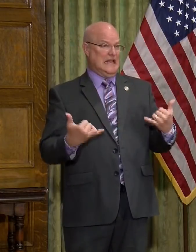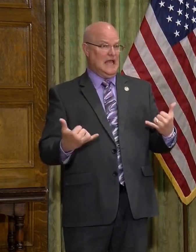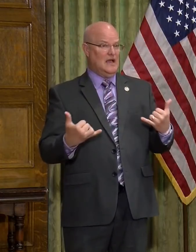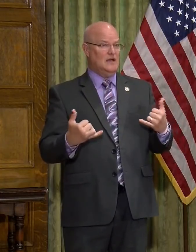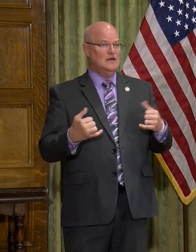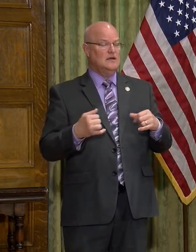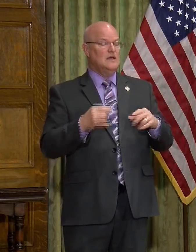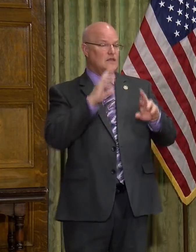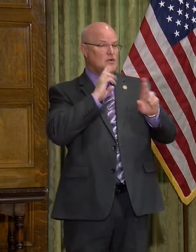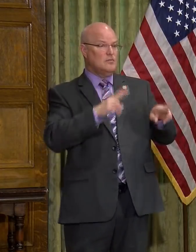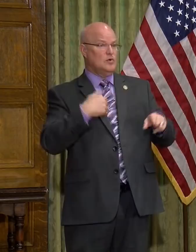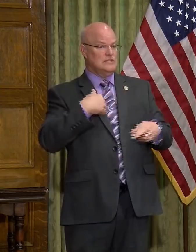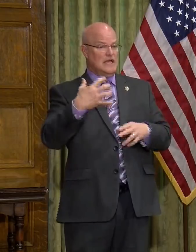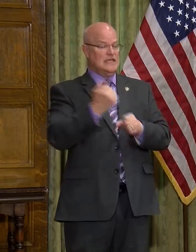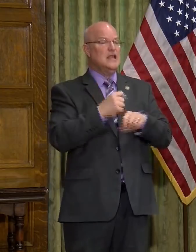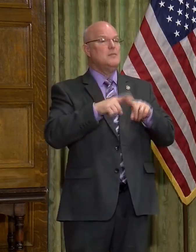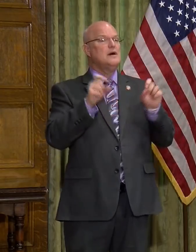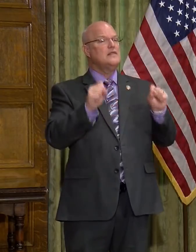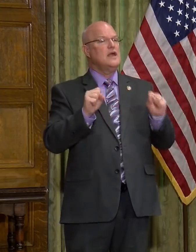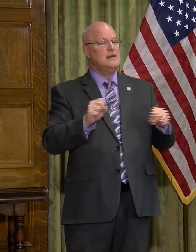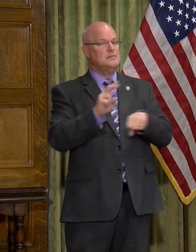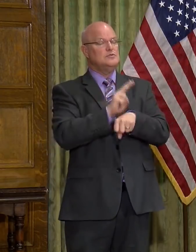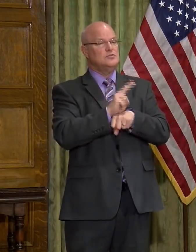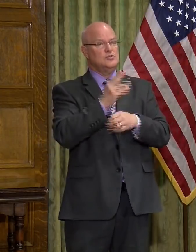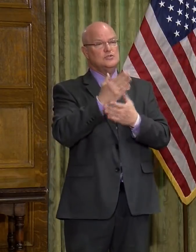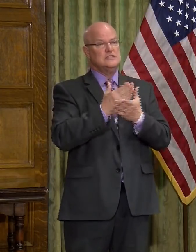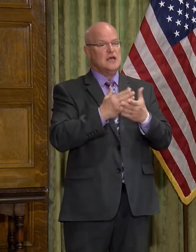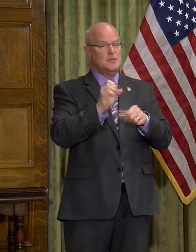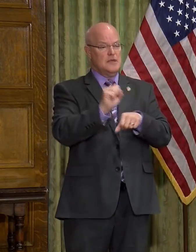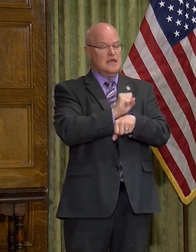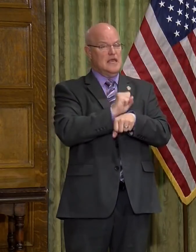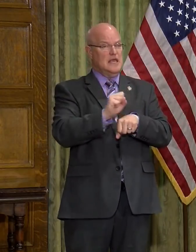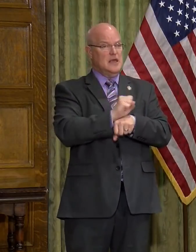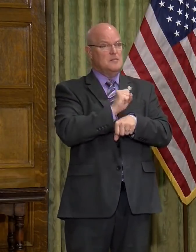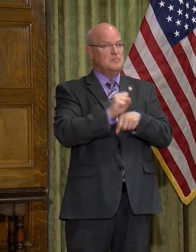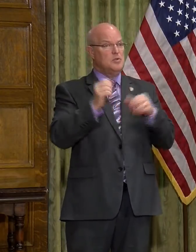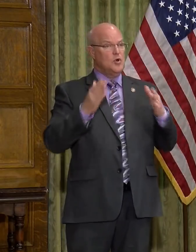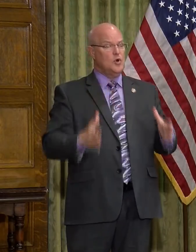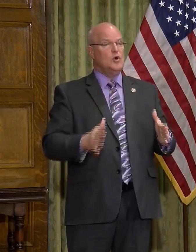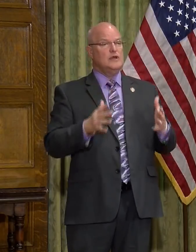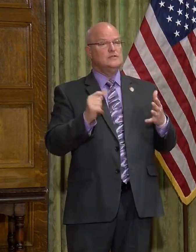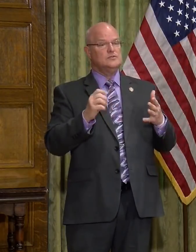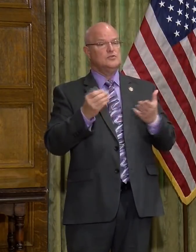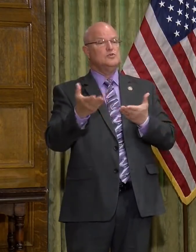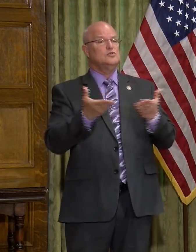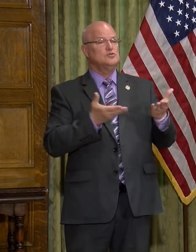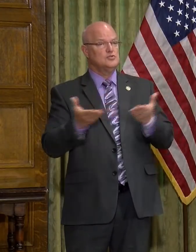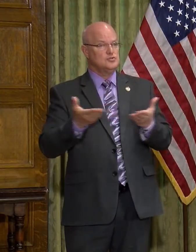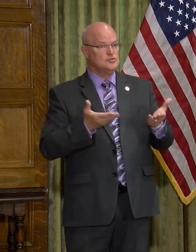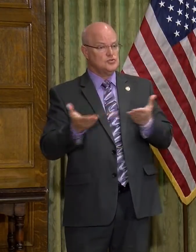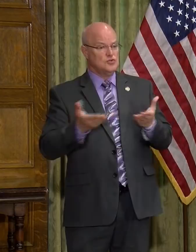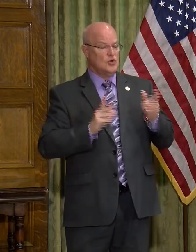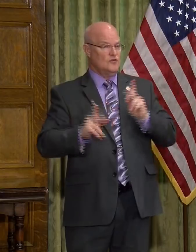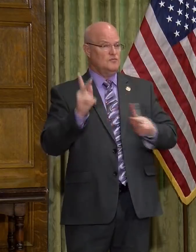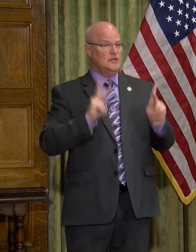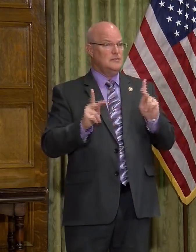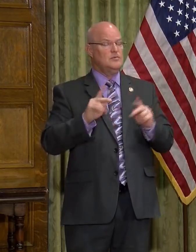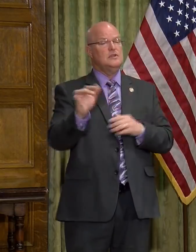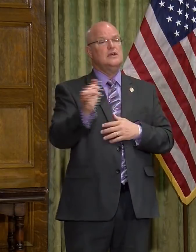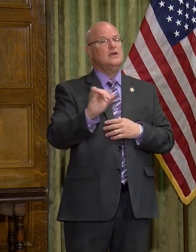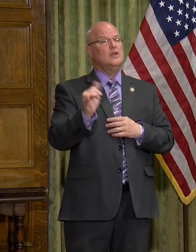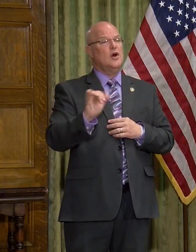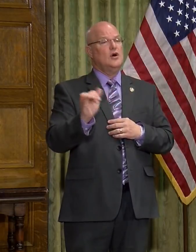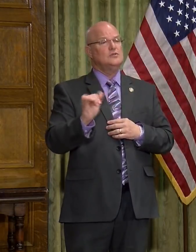the reports I get, but they're able to use some employees to serve a minimal number of customers and